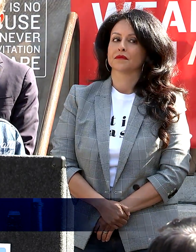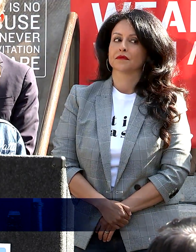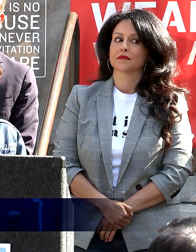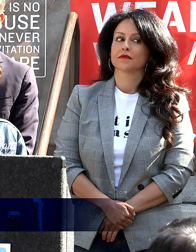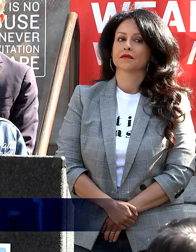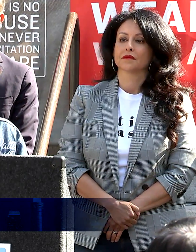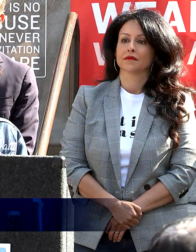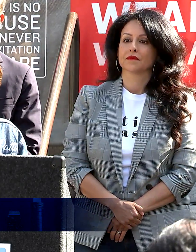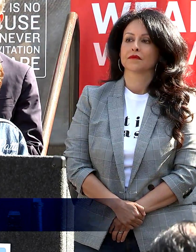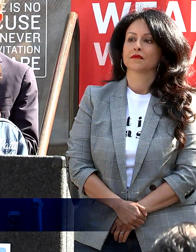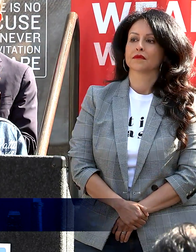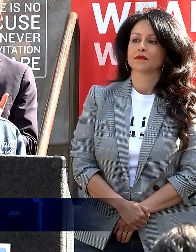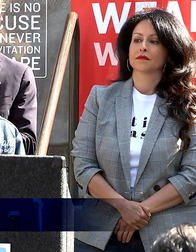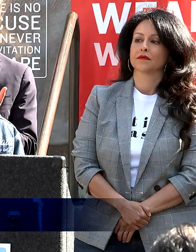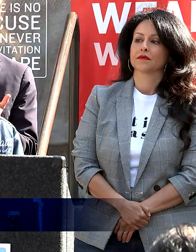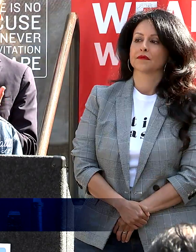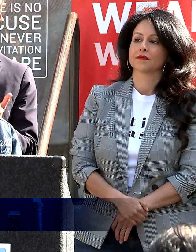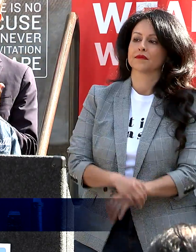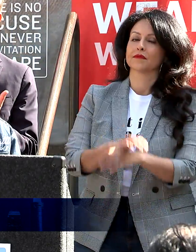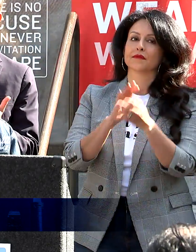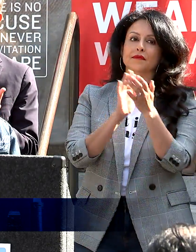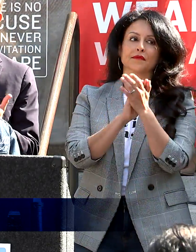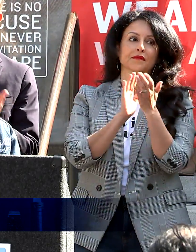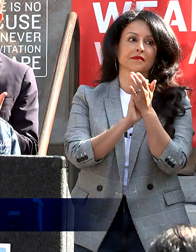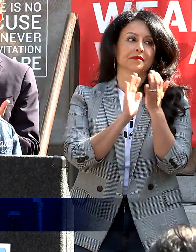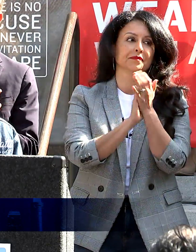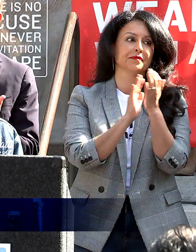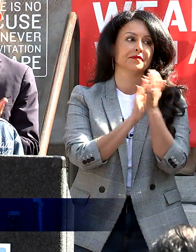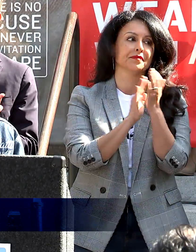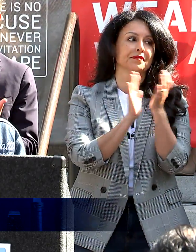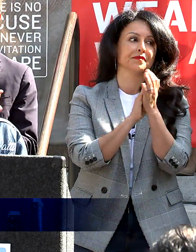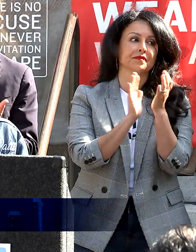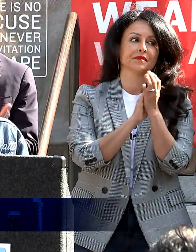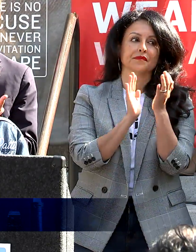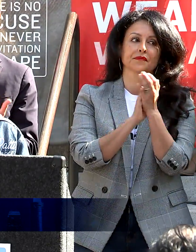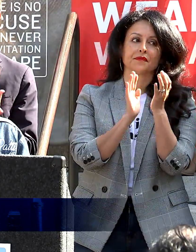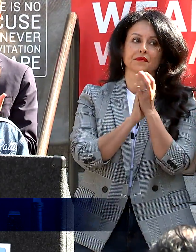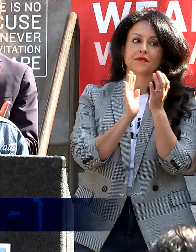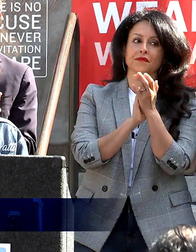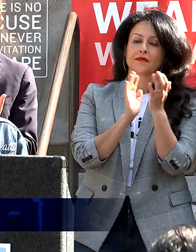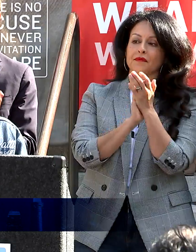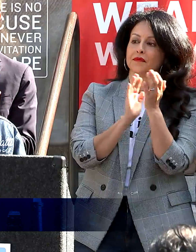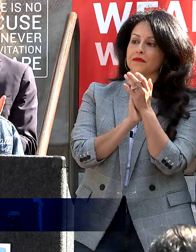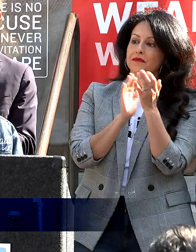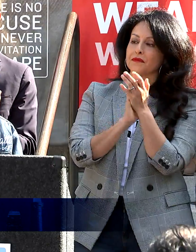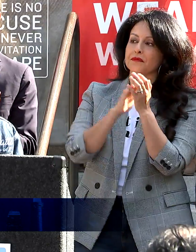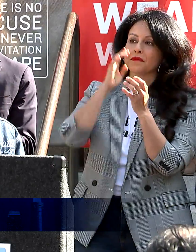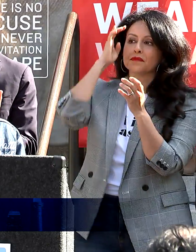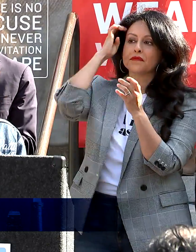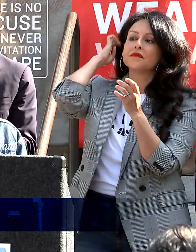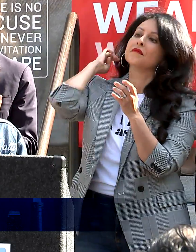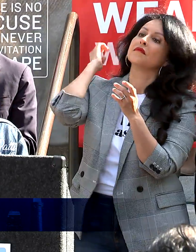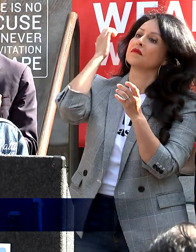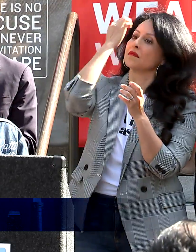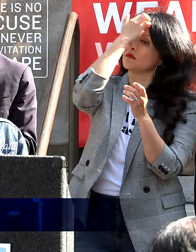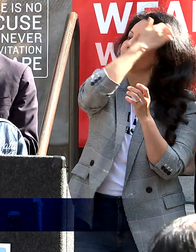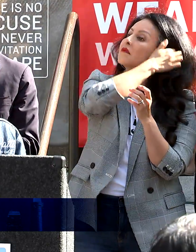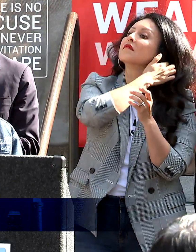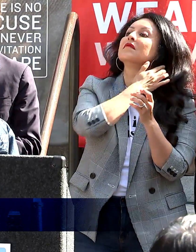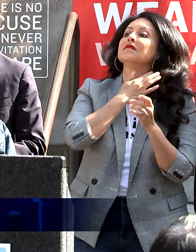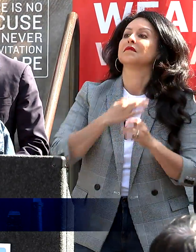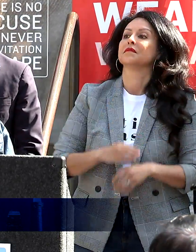a warrior by doing that simple act, because consciousness is what then